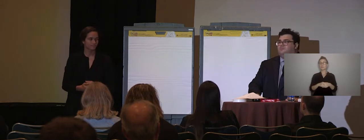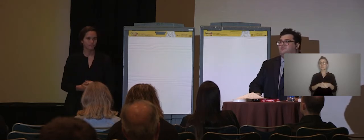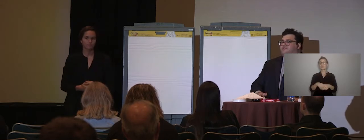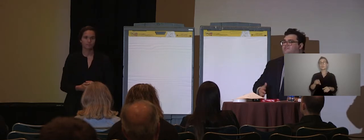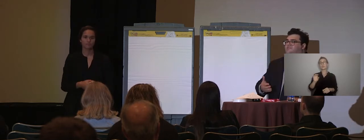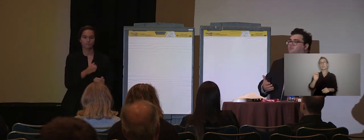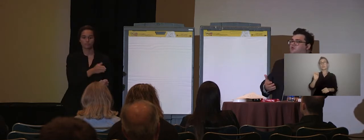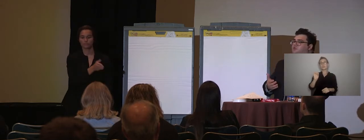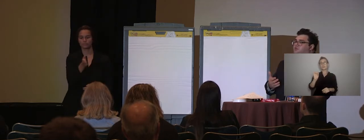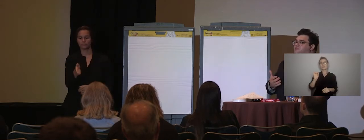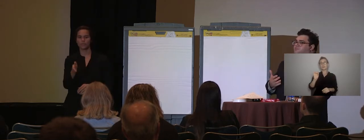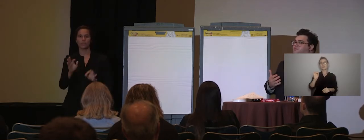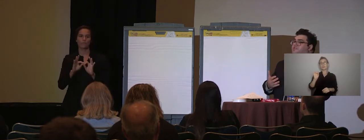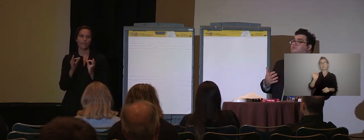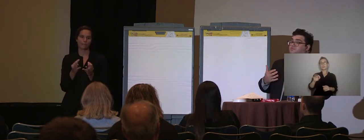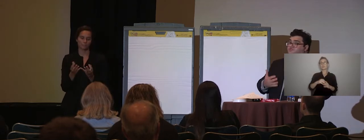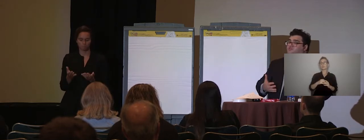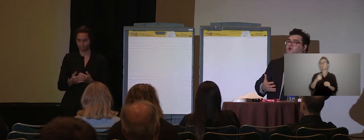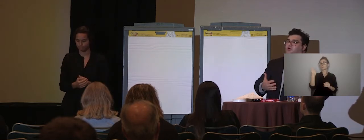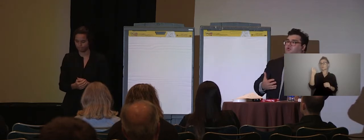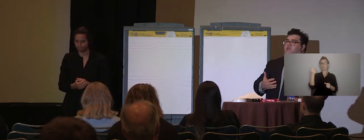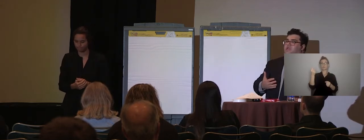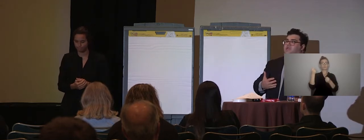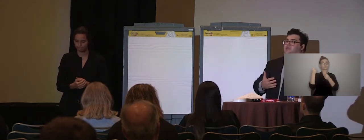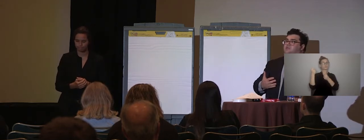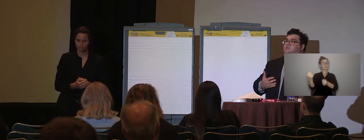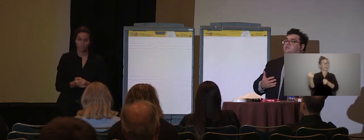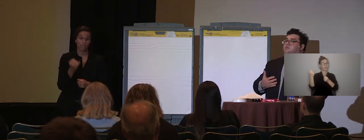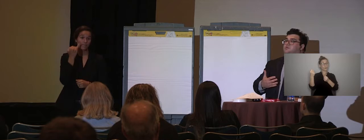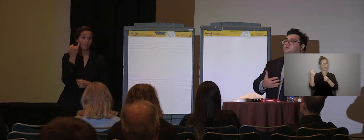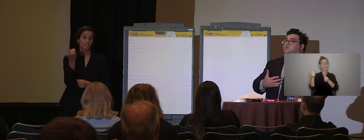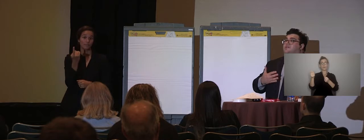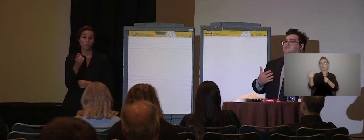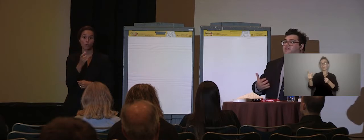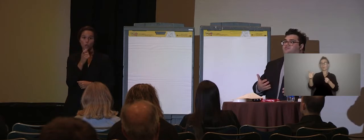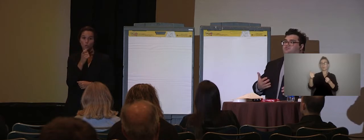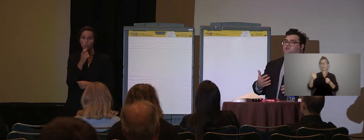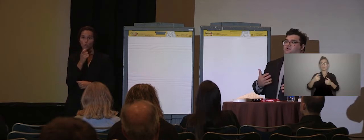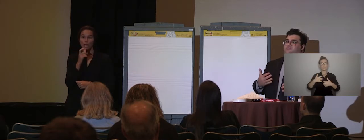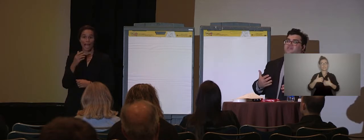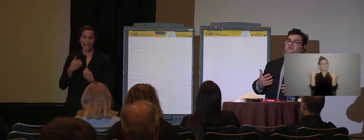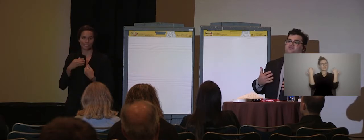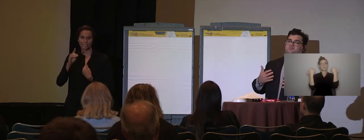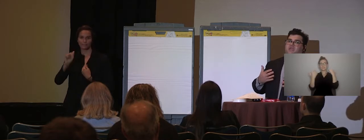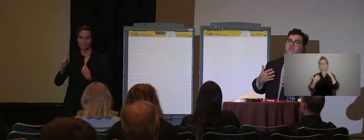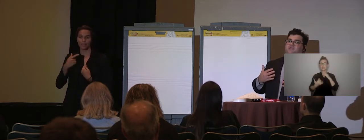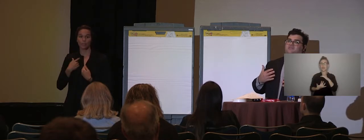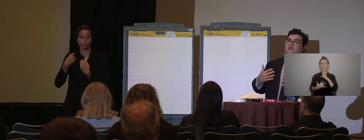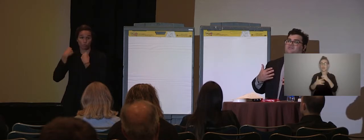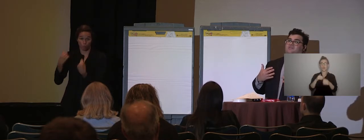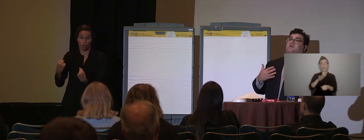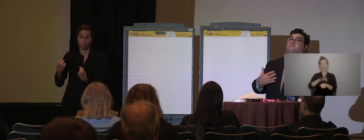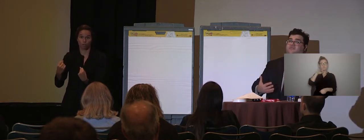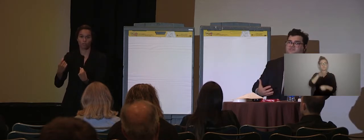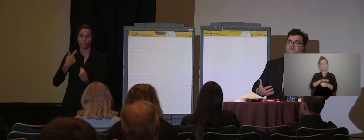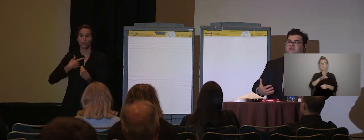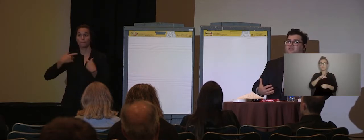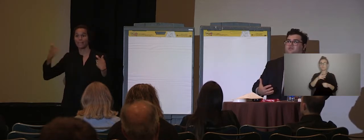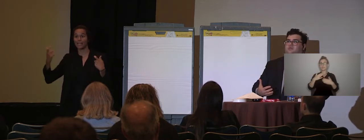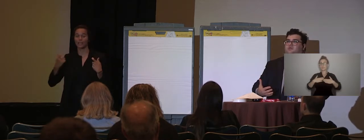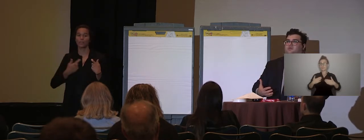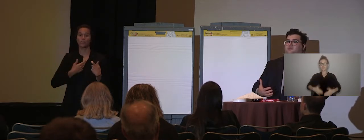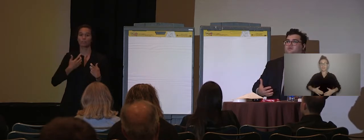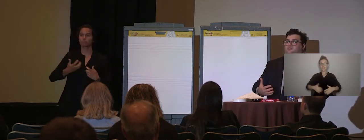family members, if it's someone who's particularly strong and who has a tantrum and is acting out